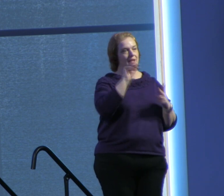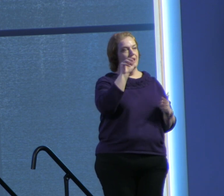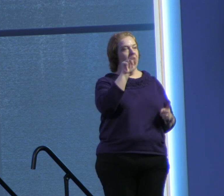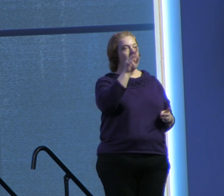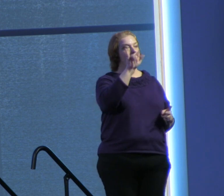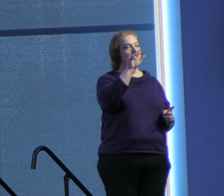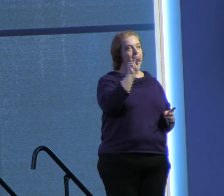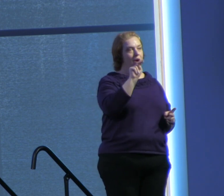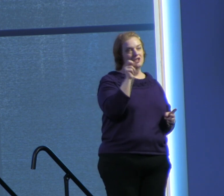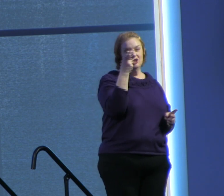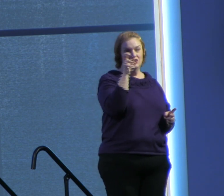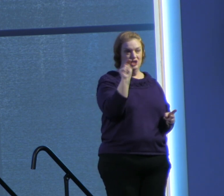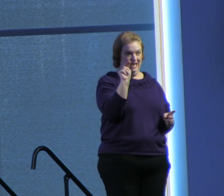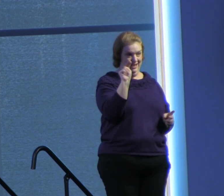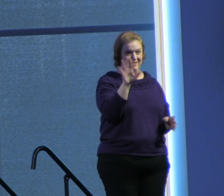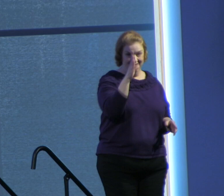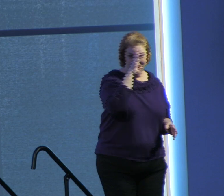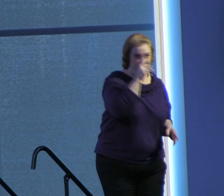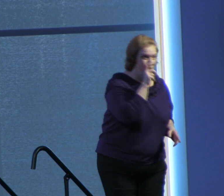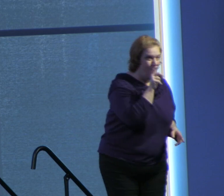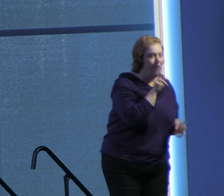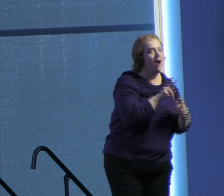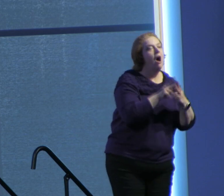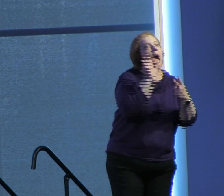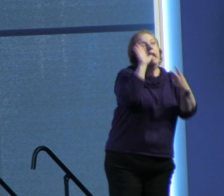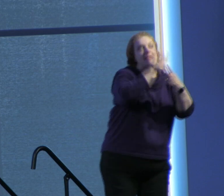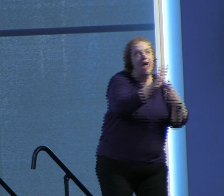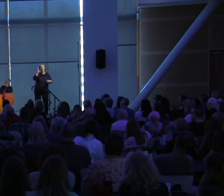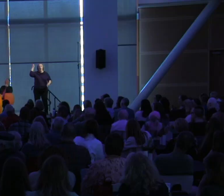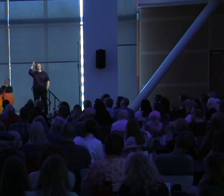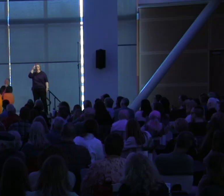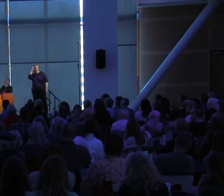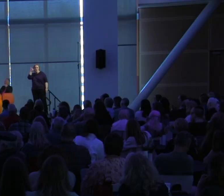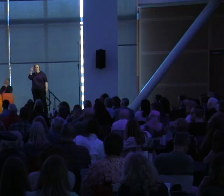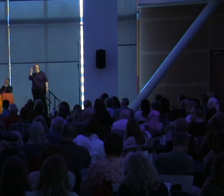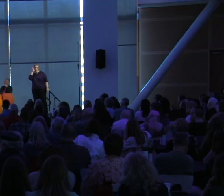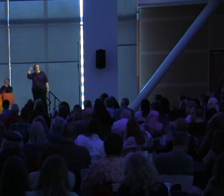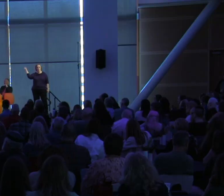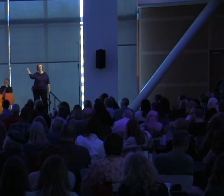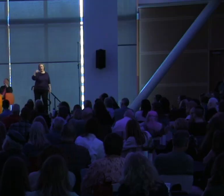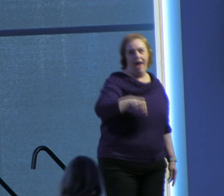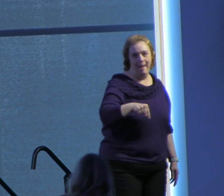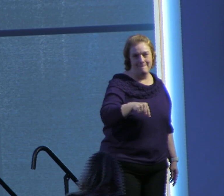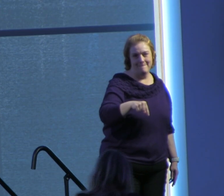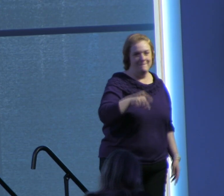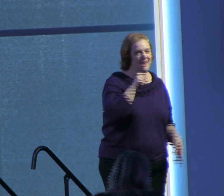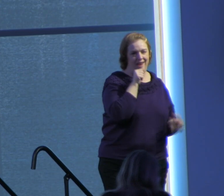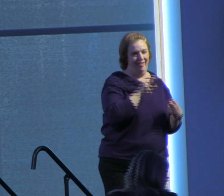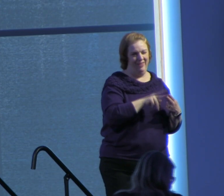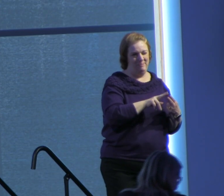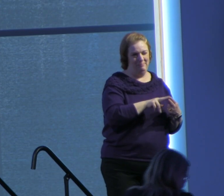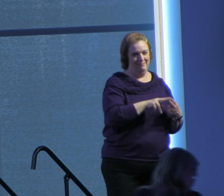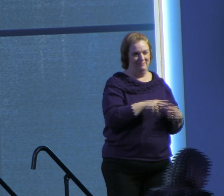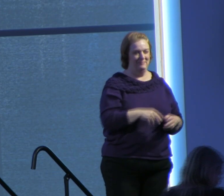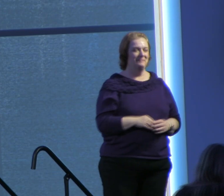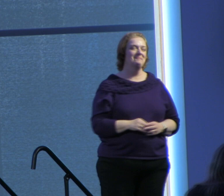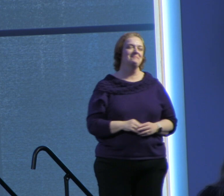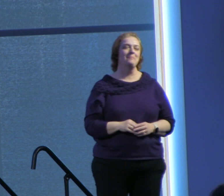their uncle, Joe, he was being flown in. Yeah. And there's